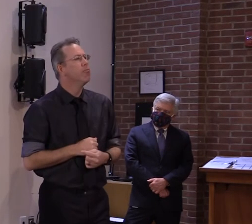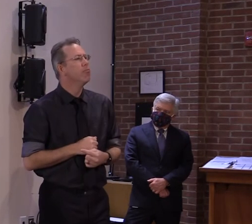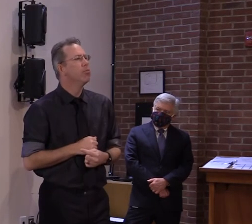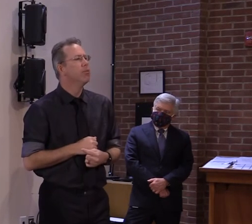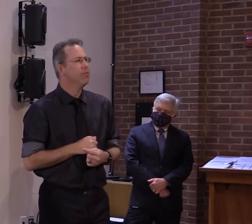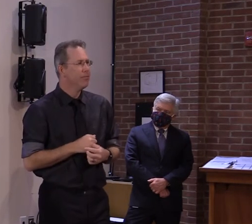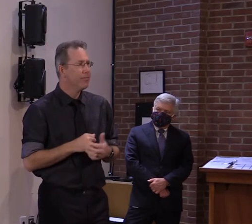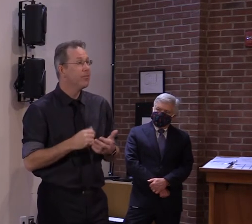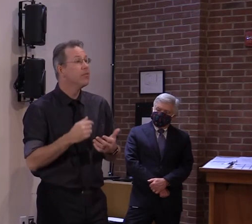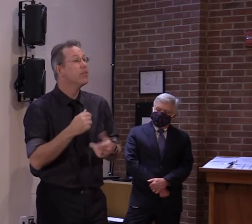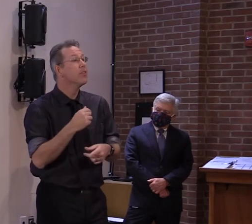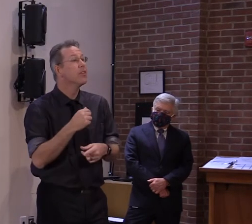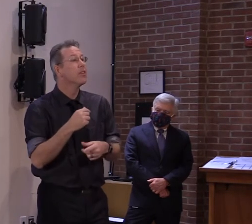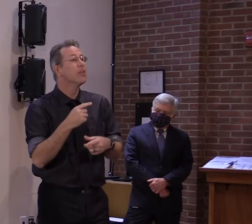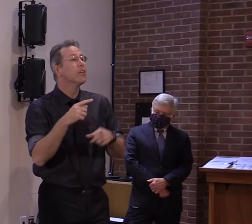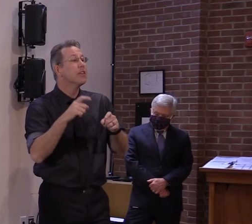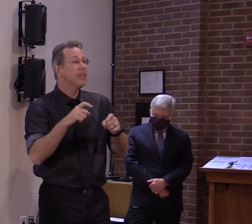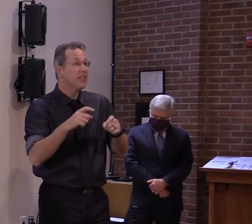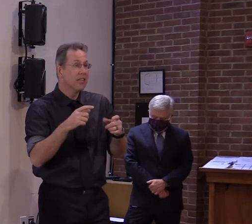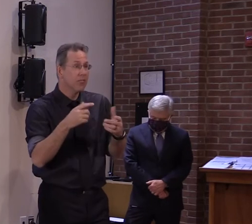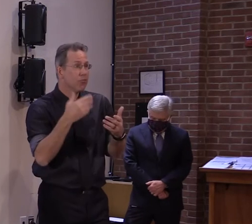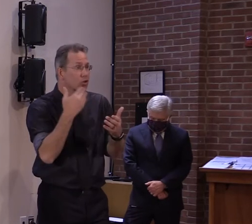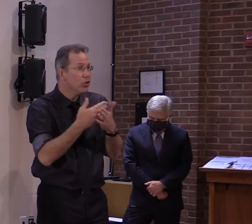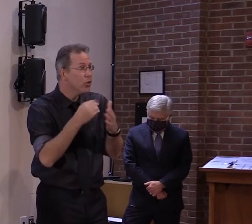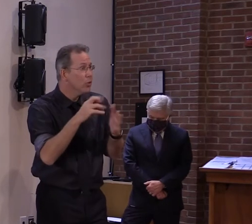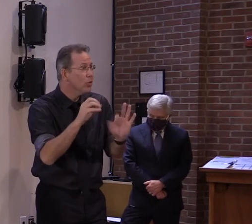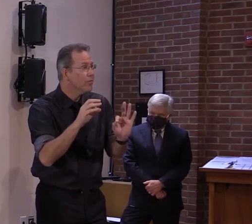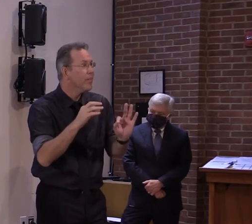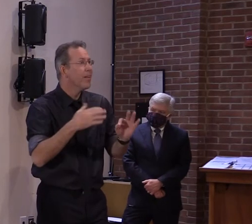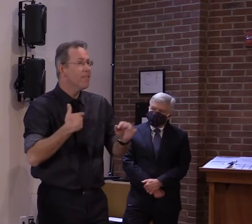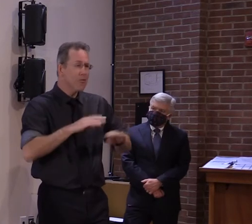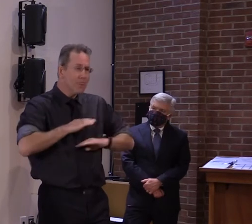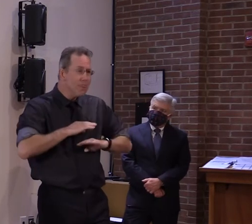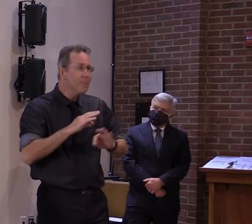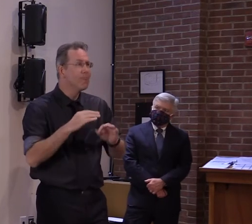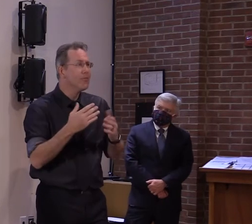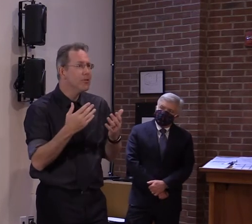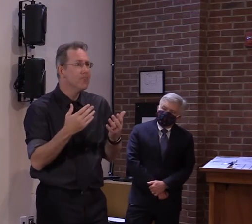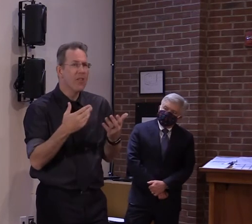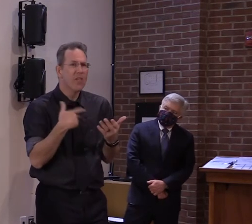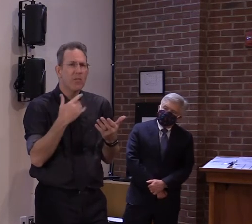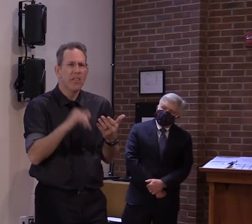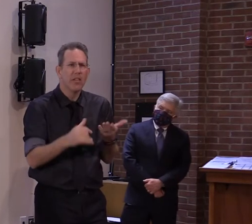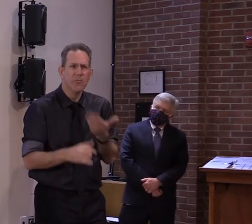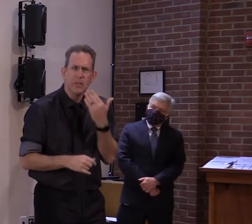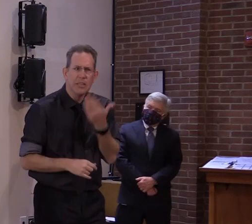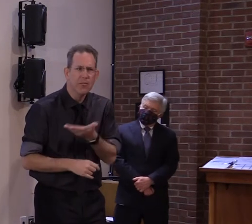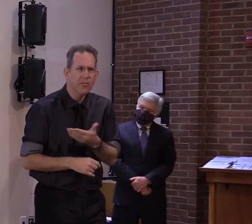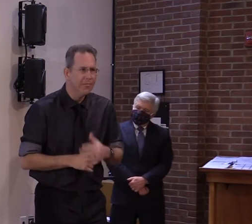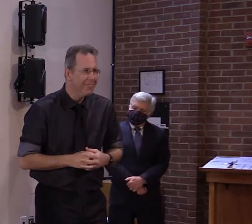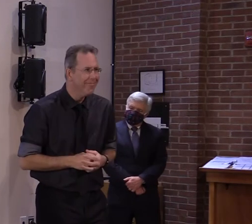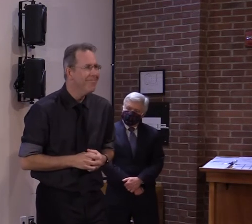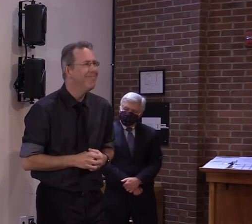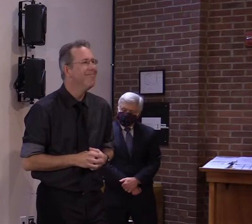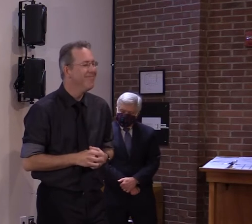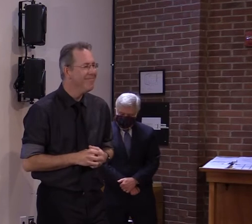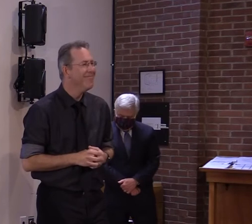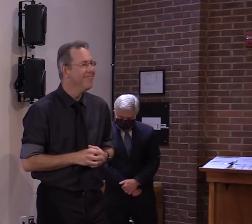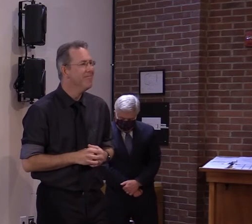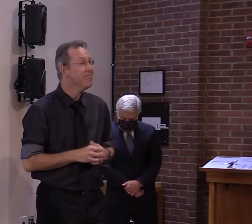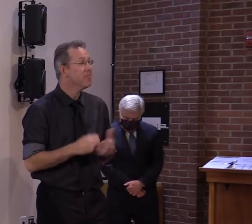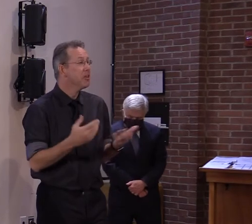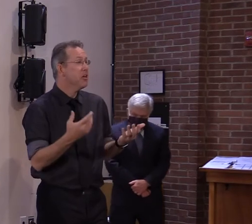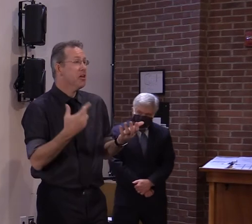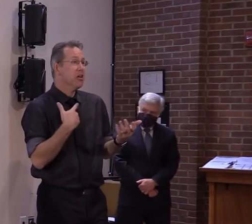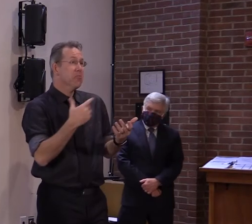raised one other point that I can make publicly is a lot of what we do when we assess these vaccines, obviously, are